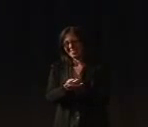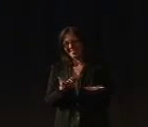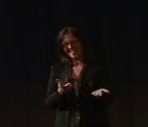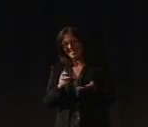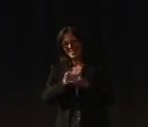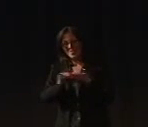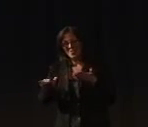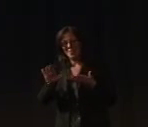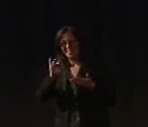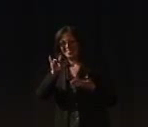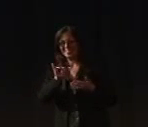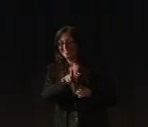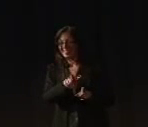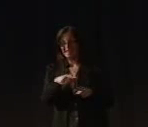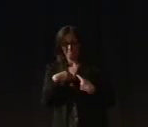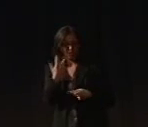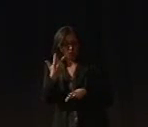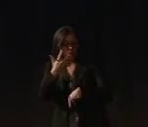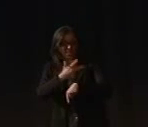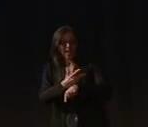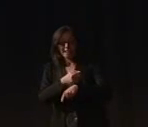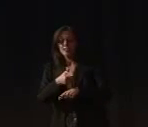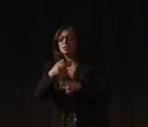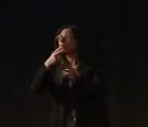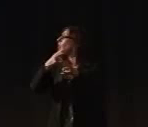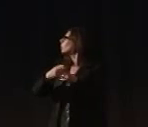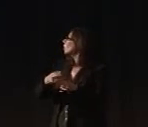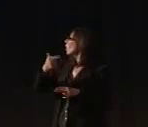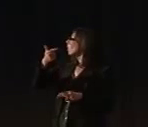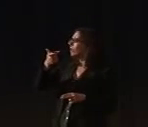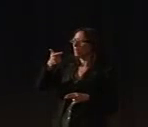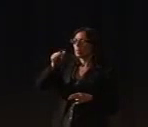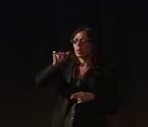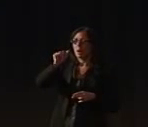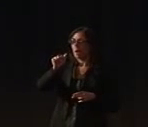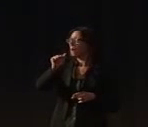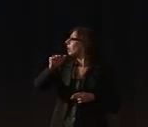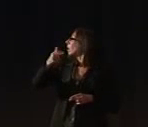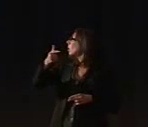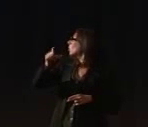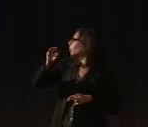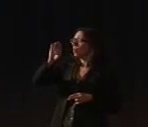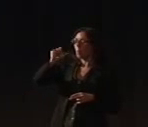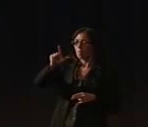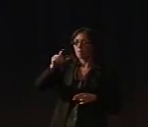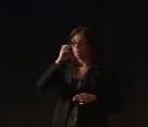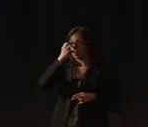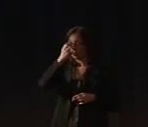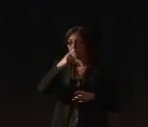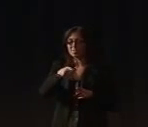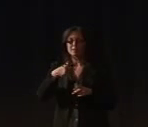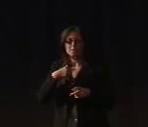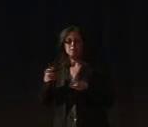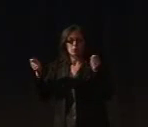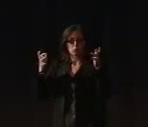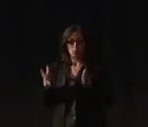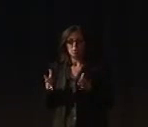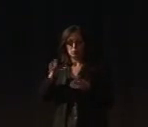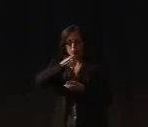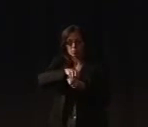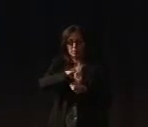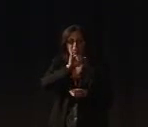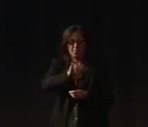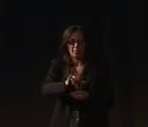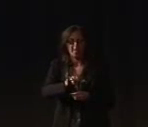York, the last 3 days, called Gaia Global Circus, of which I'm one of the indirect author. And what we were trying